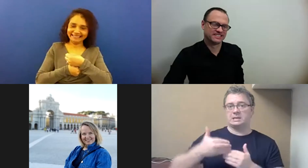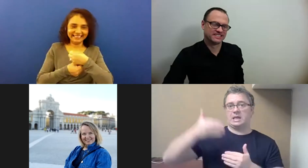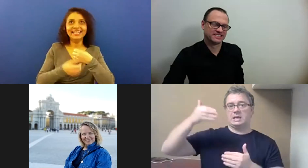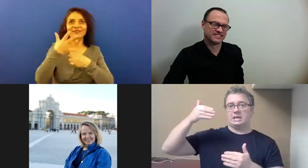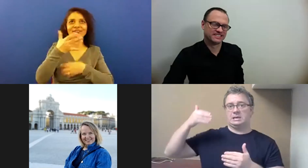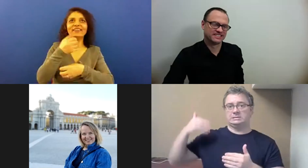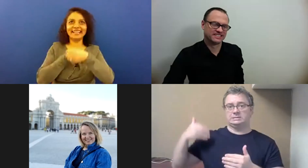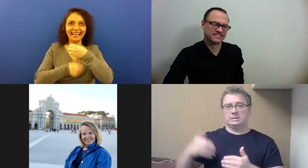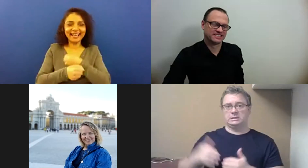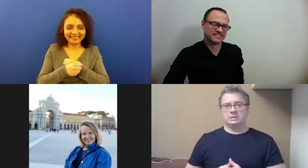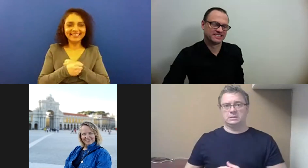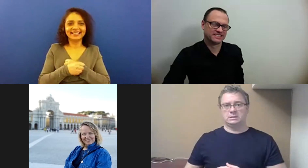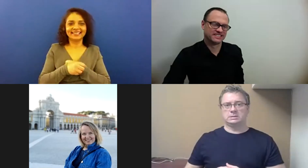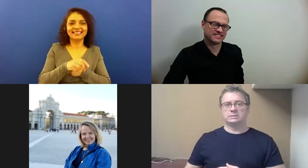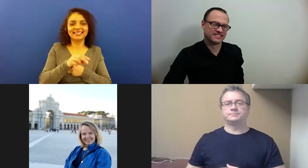Five years ago.